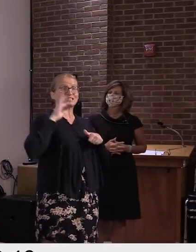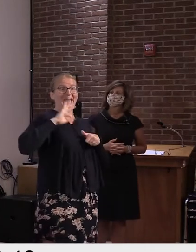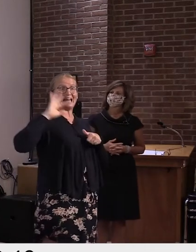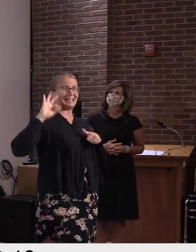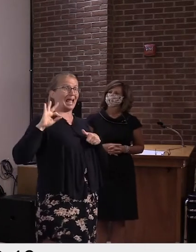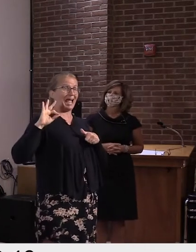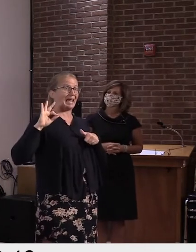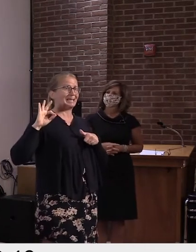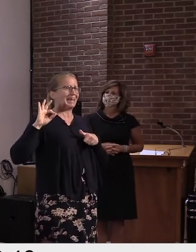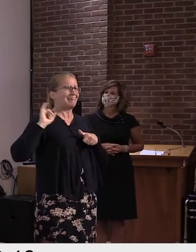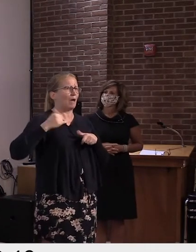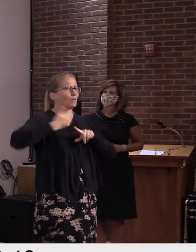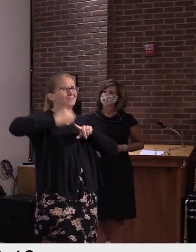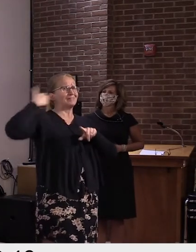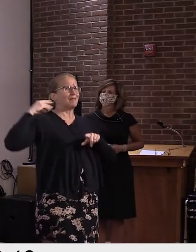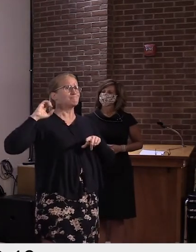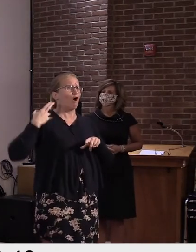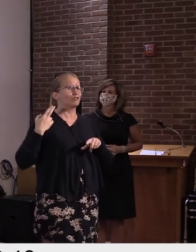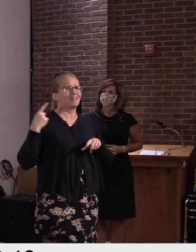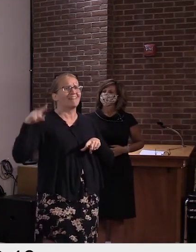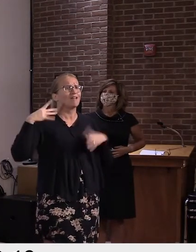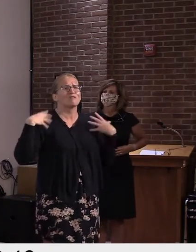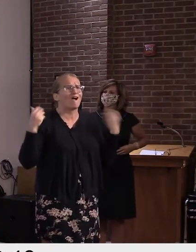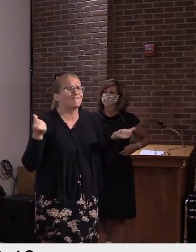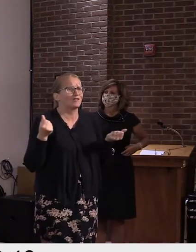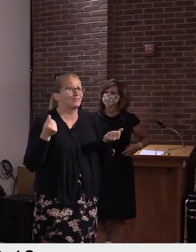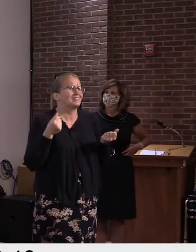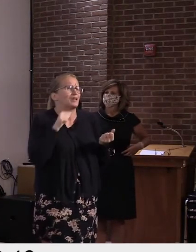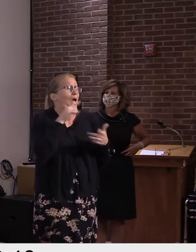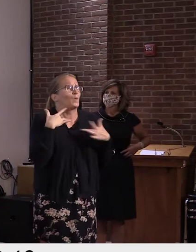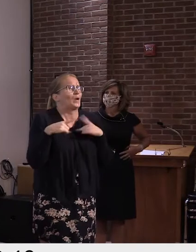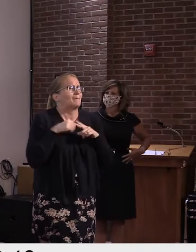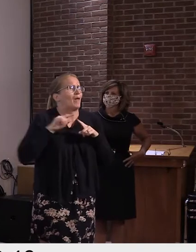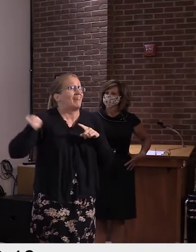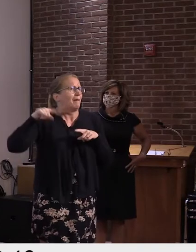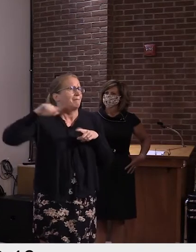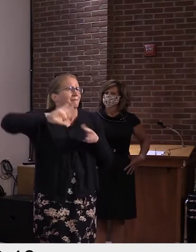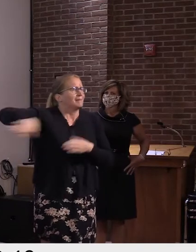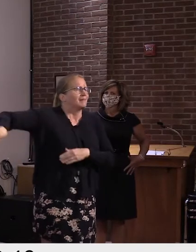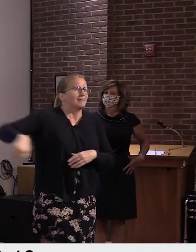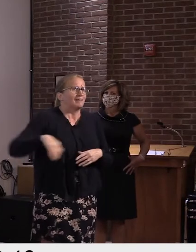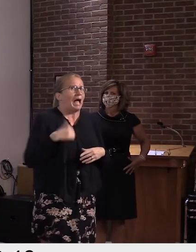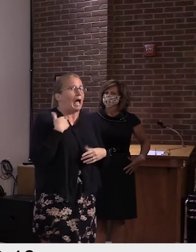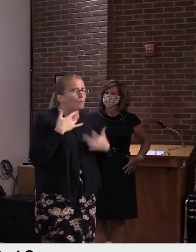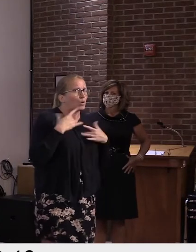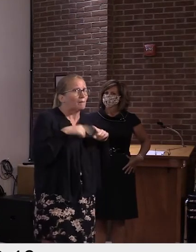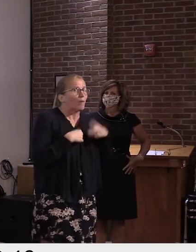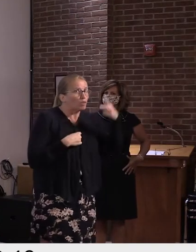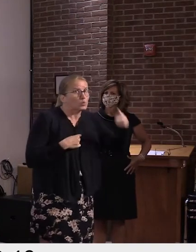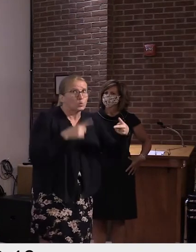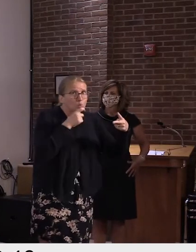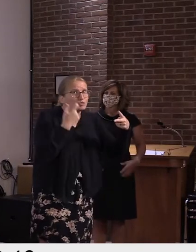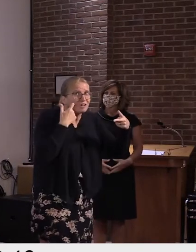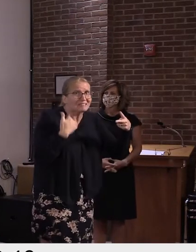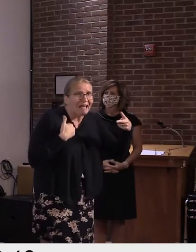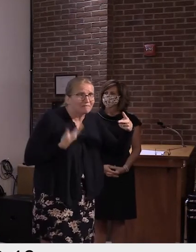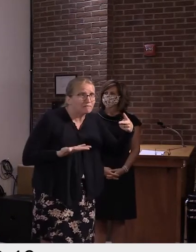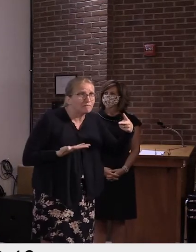no longer an issue for the general public. So when can states start publishing that